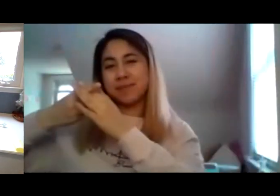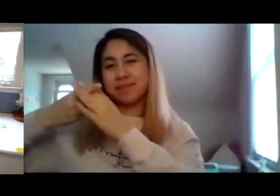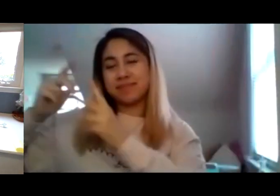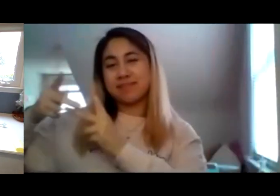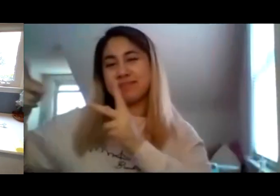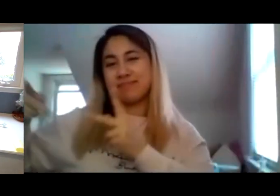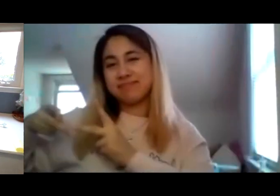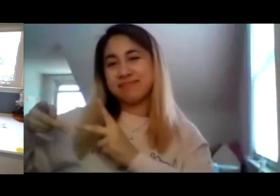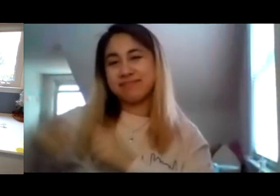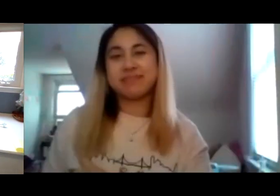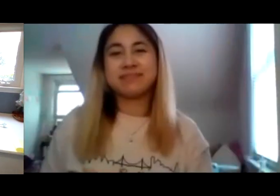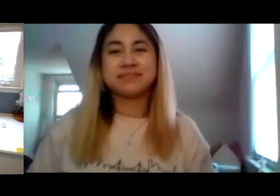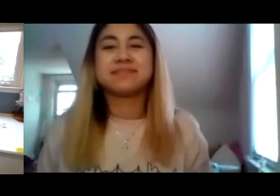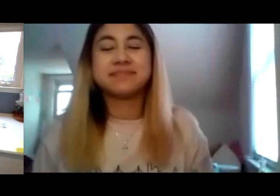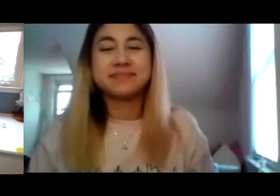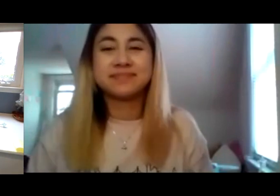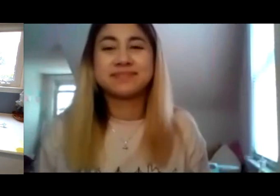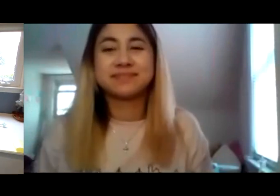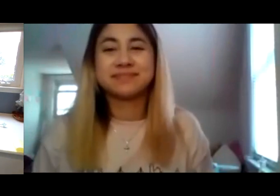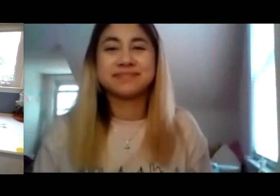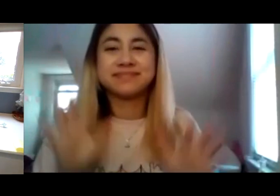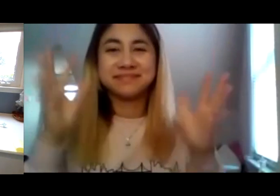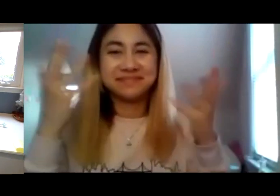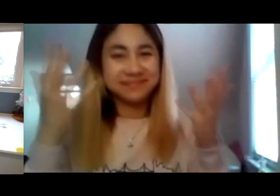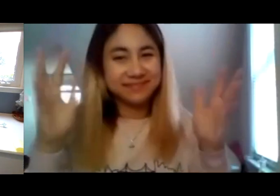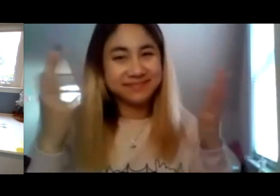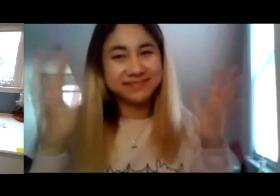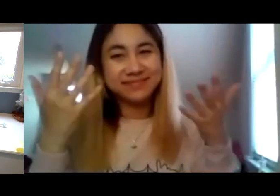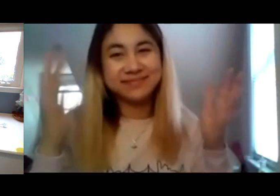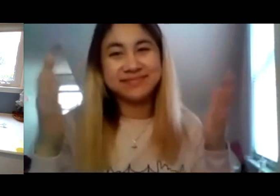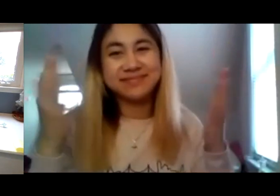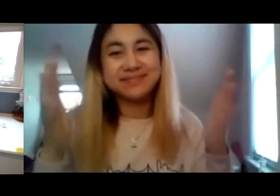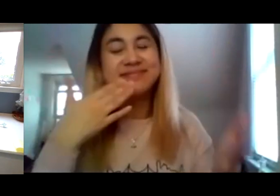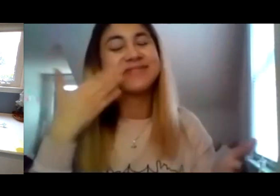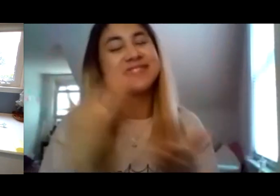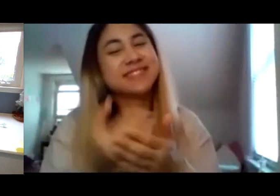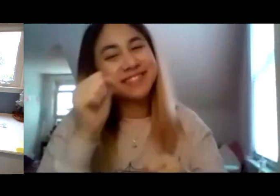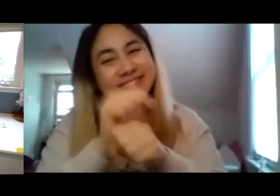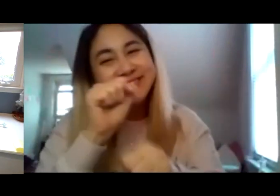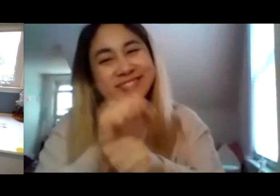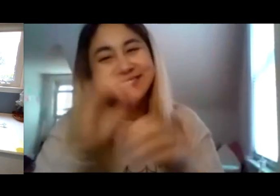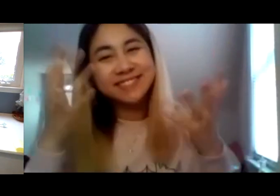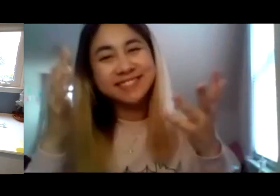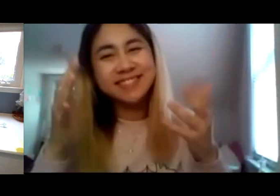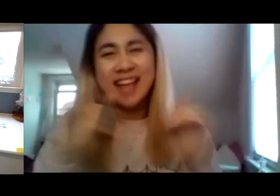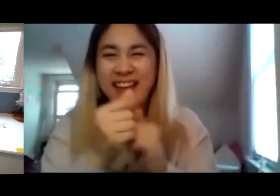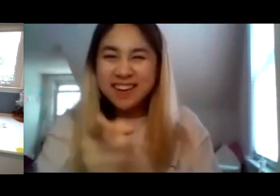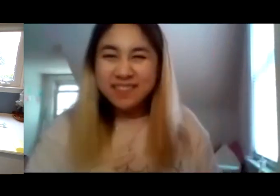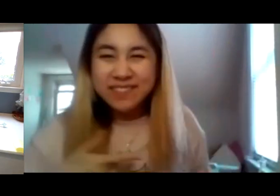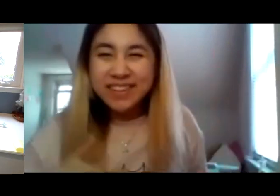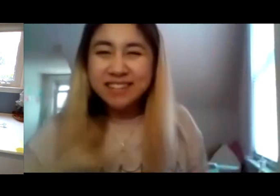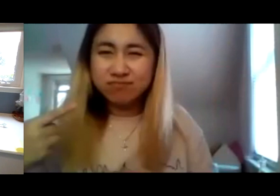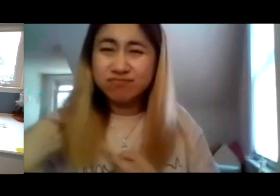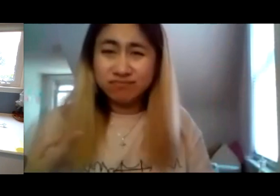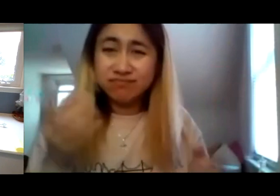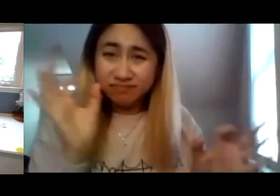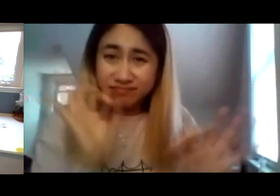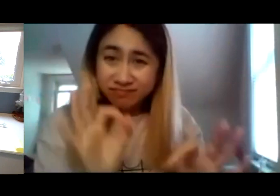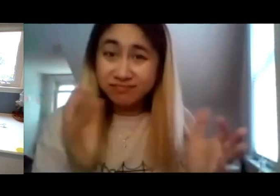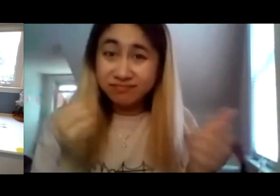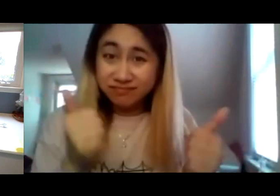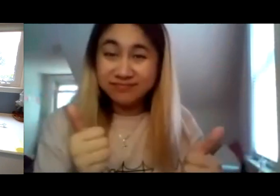across an obstacle course. All right, good job. How is everybody feeling so far?